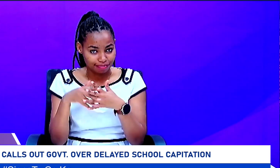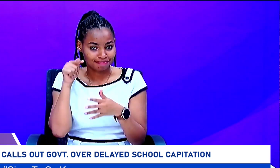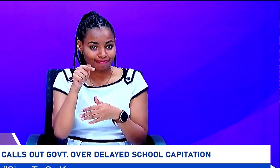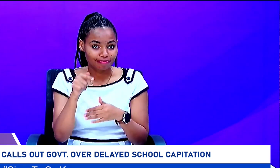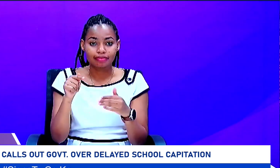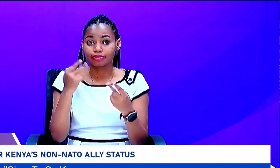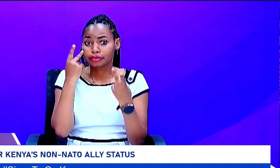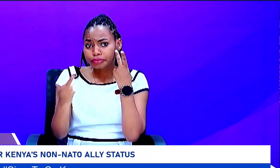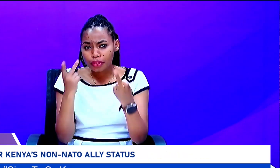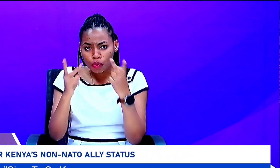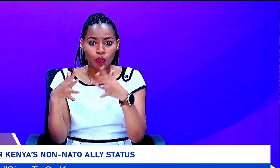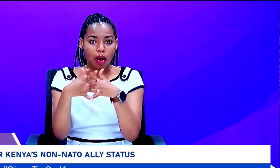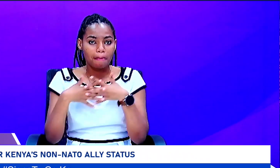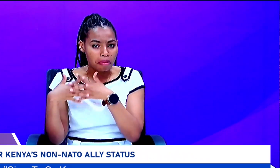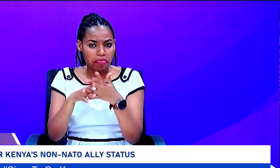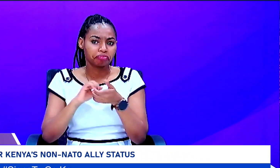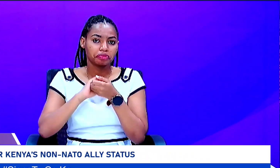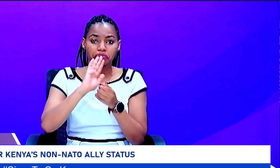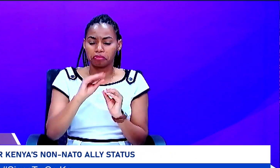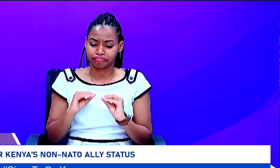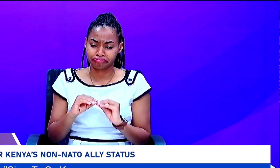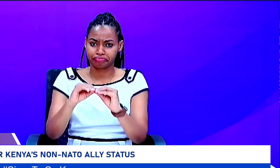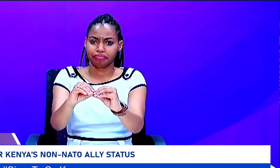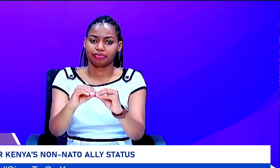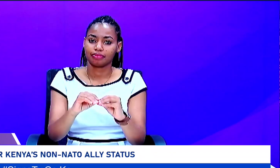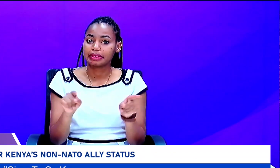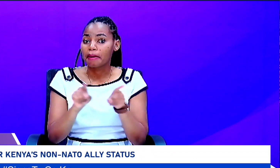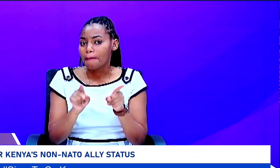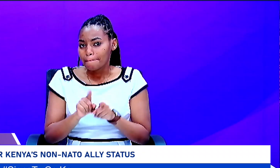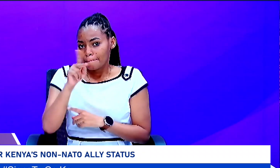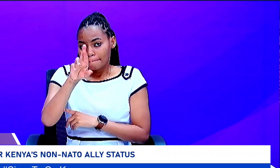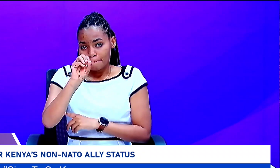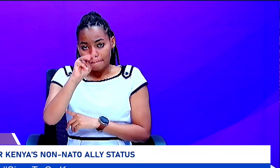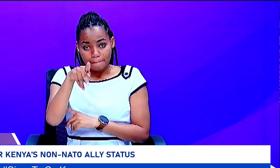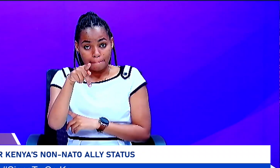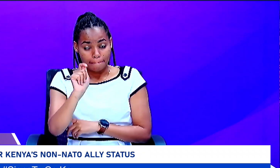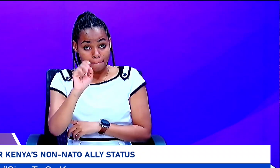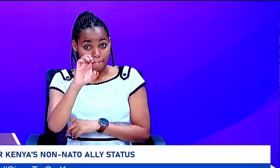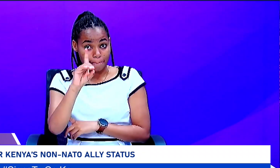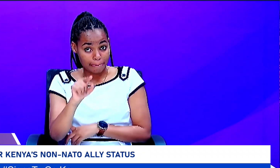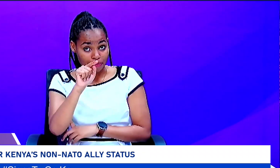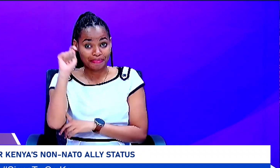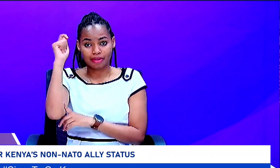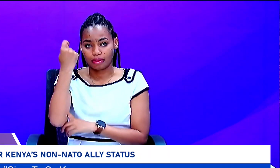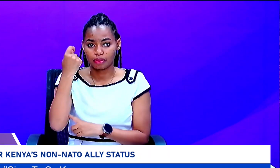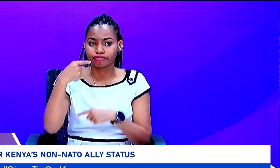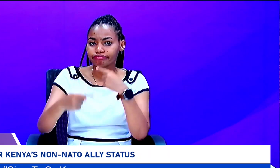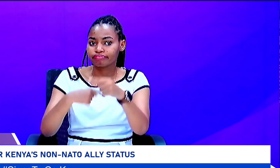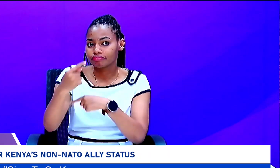by the United States is under review by the US Congress, a